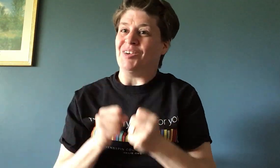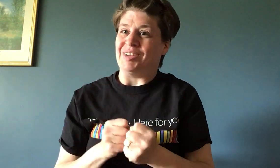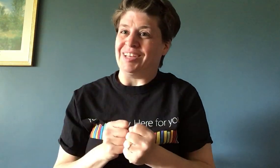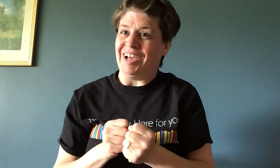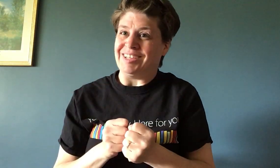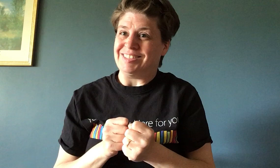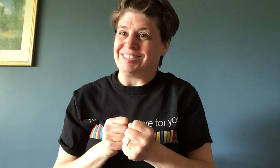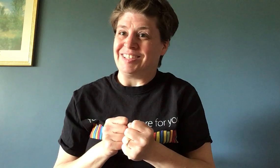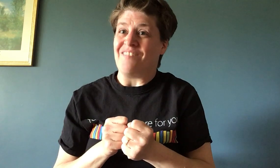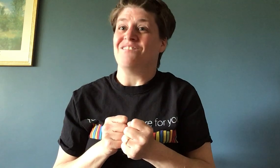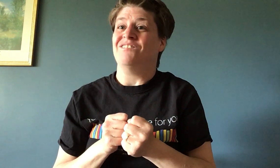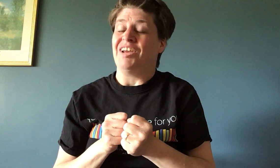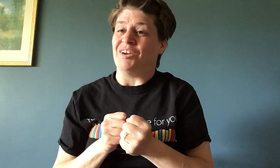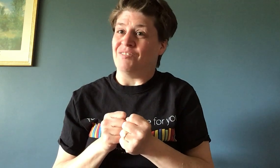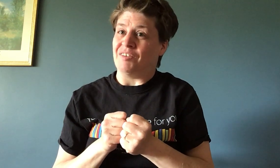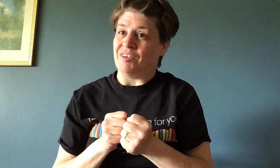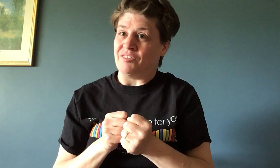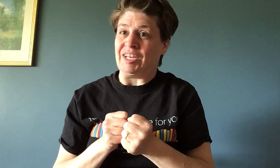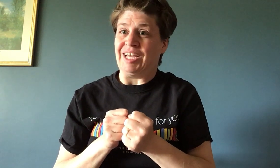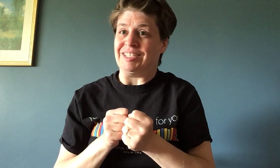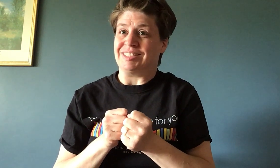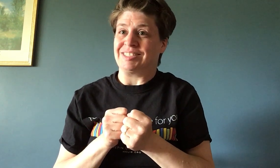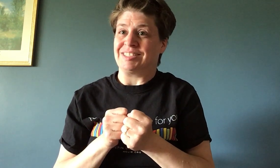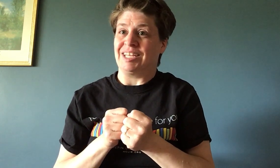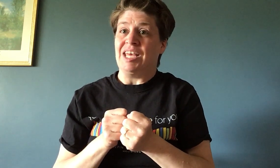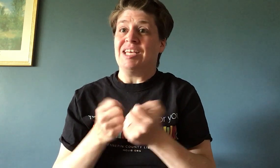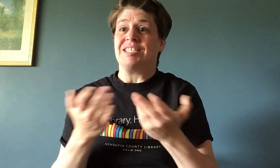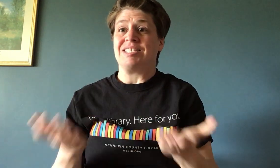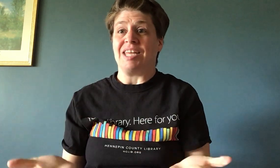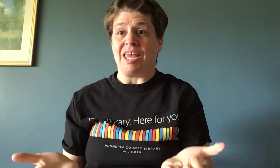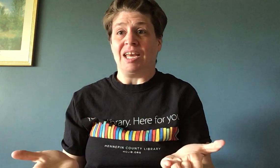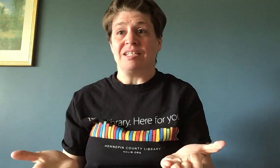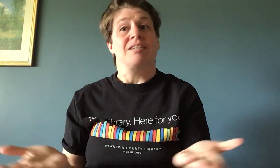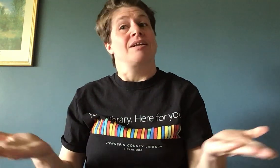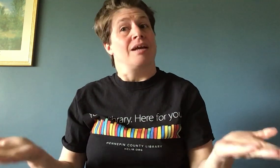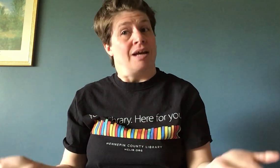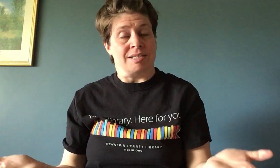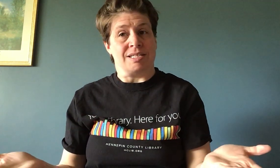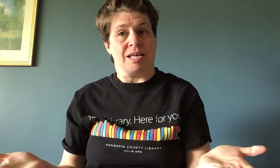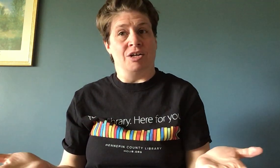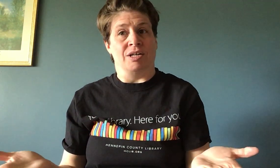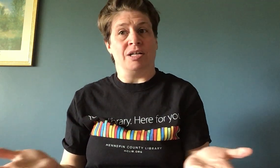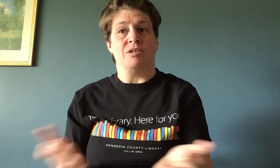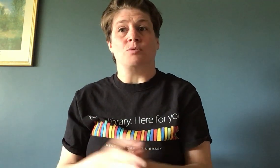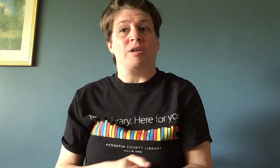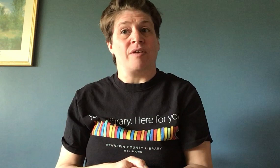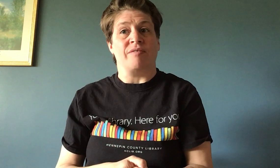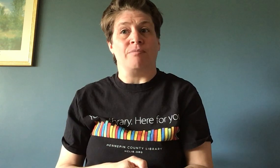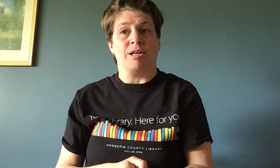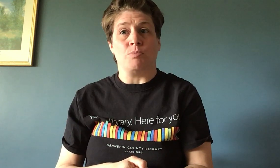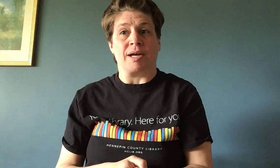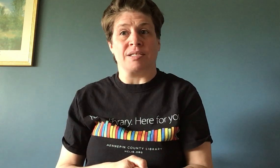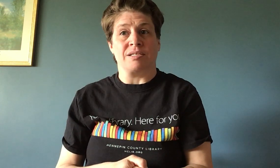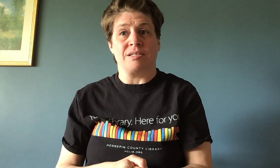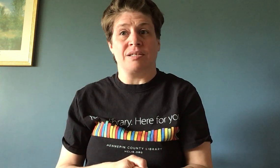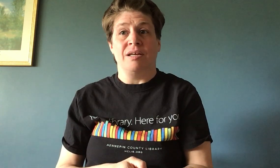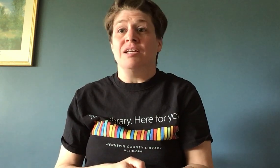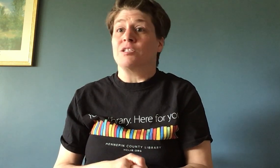Very nice. Very, very, very, very nice. Singing, as I said earlier, is one of our 5 best practices. So